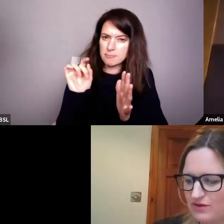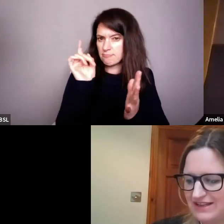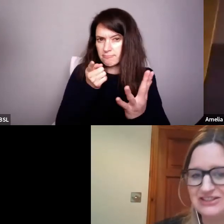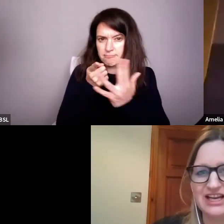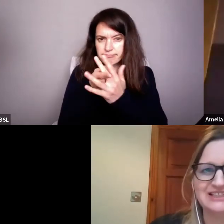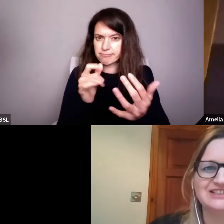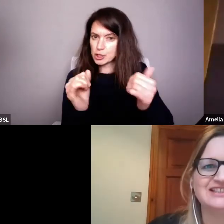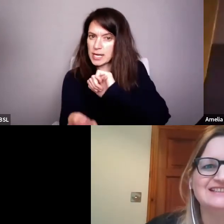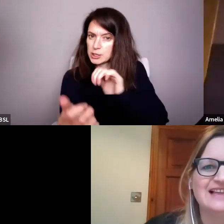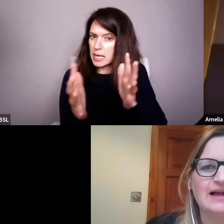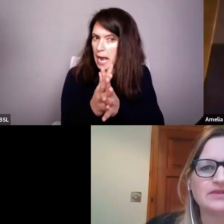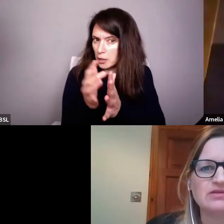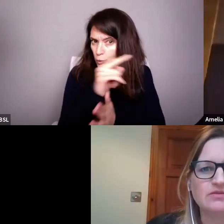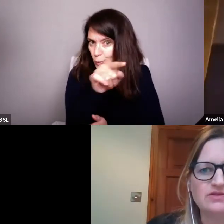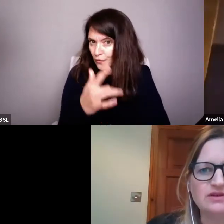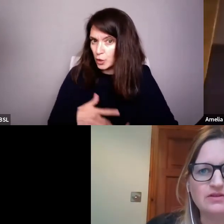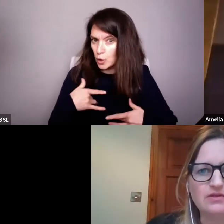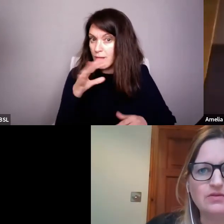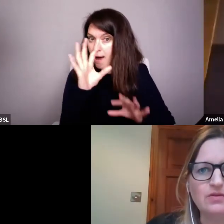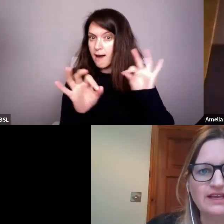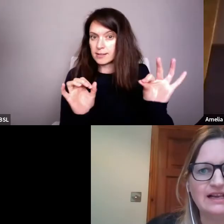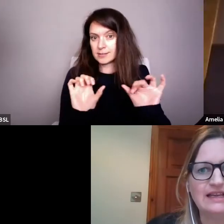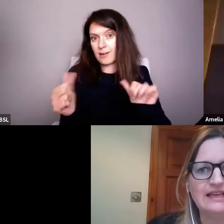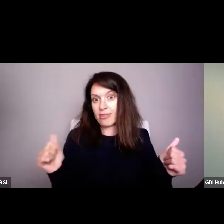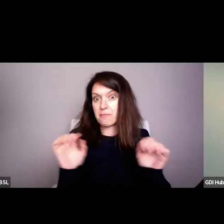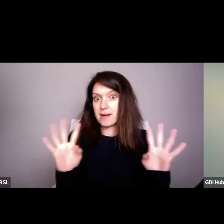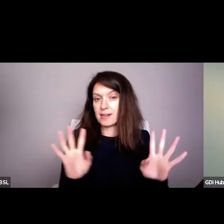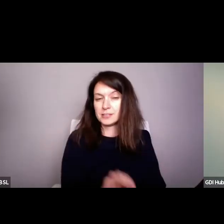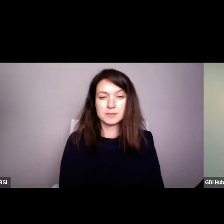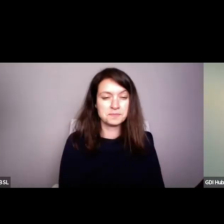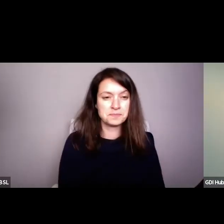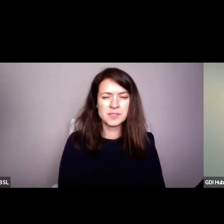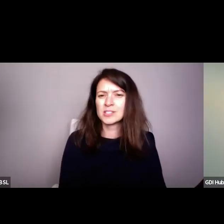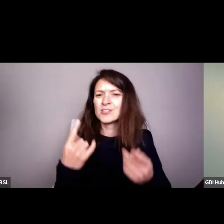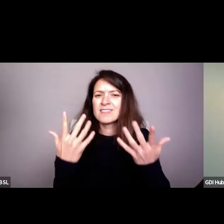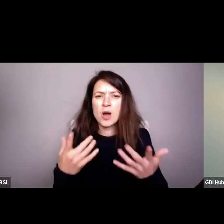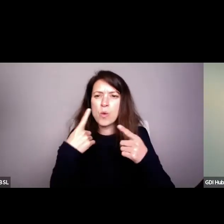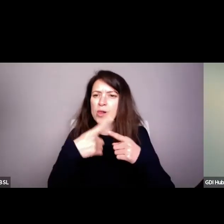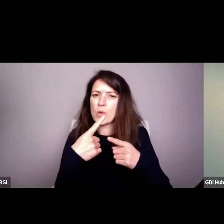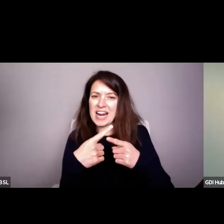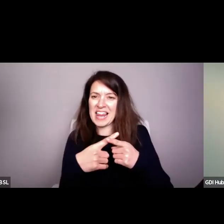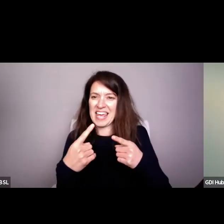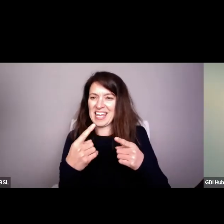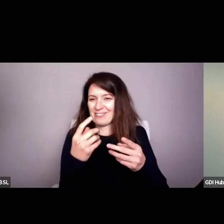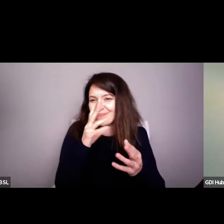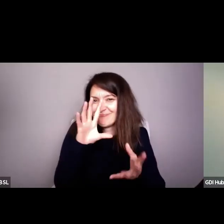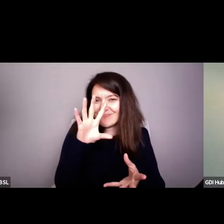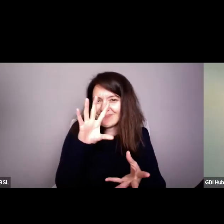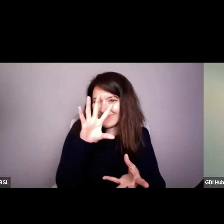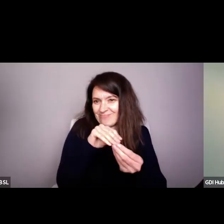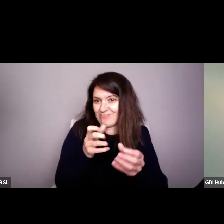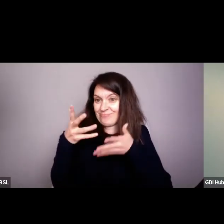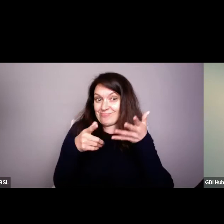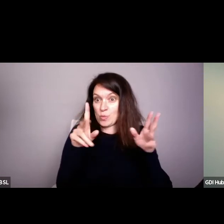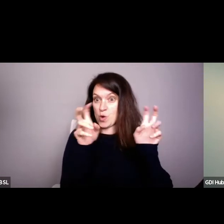driving forward that change. So I'm just going to quickly just go through this quote that we thought was quite interesting.